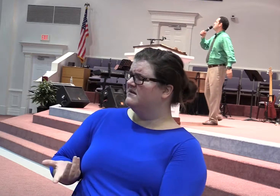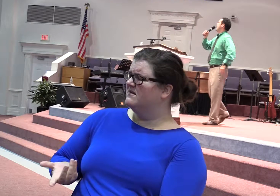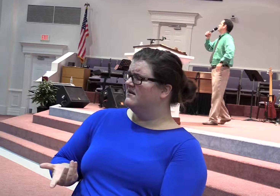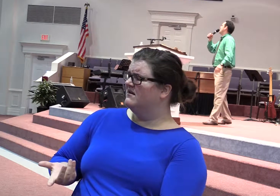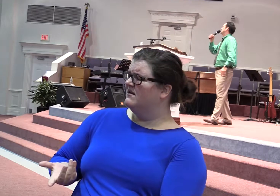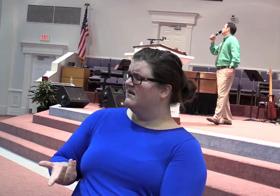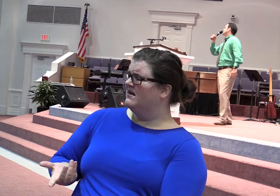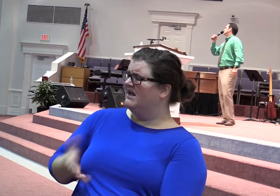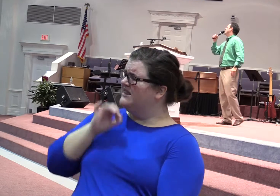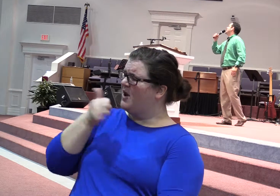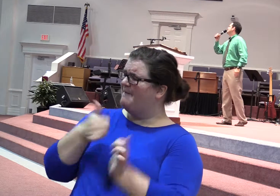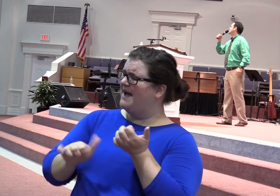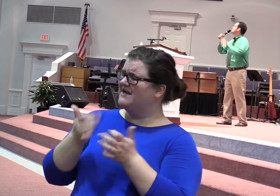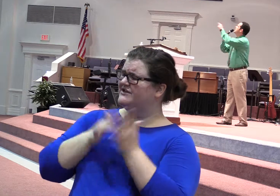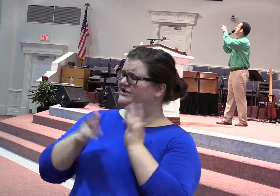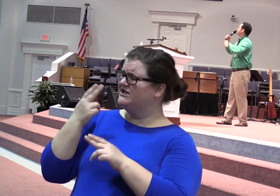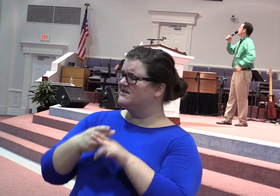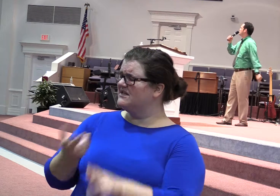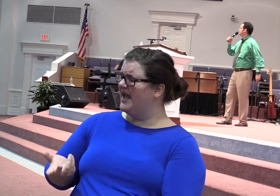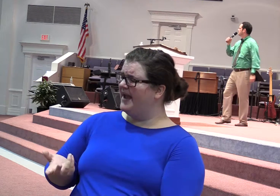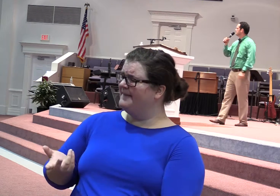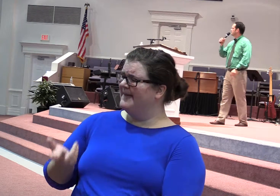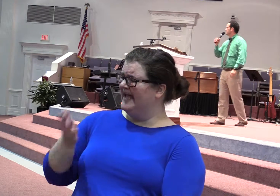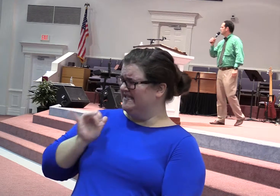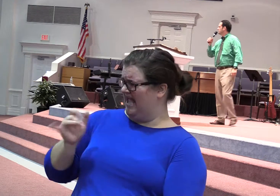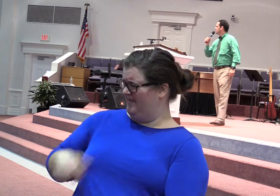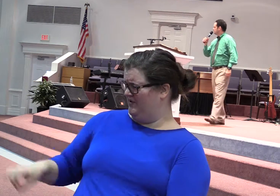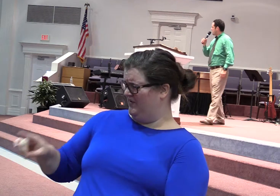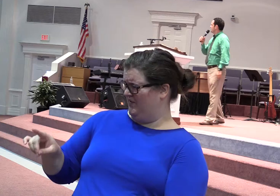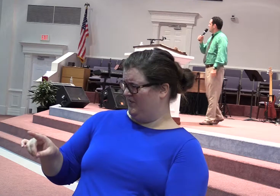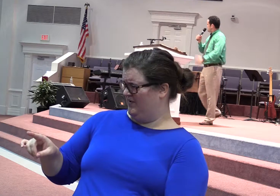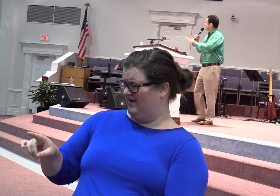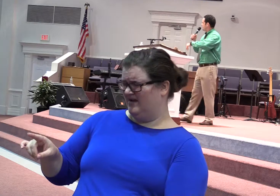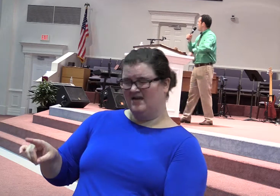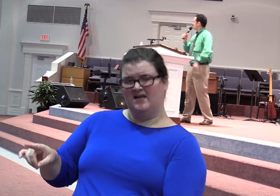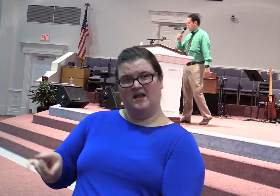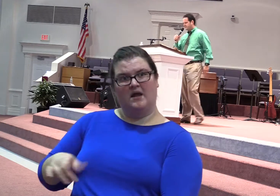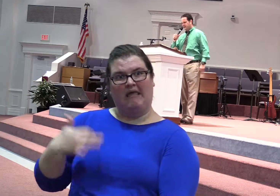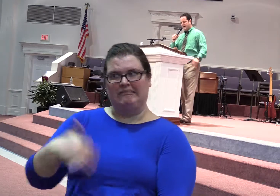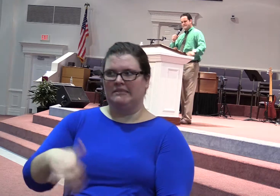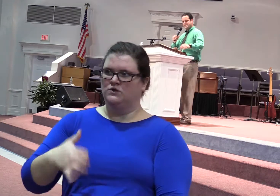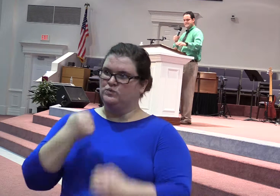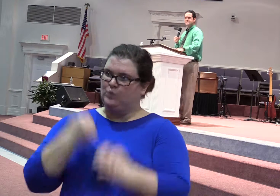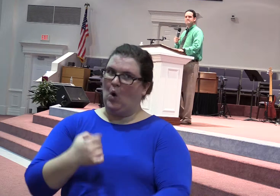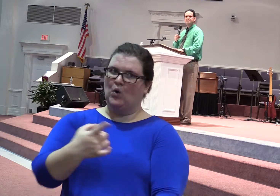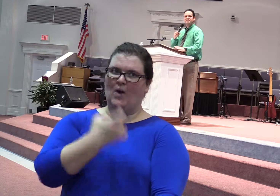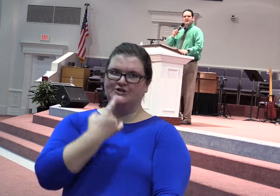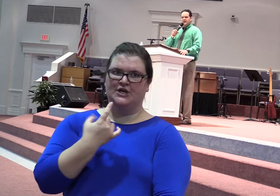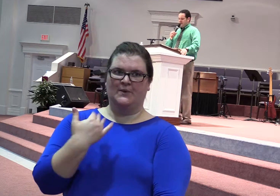they don't baptize in Jesus' name like you guys do? Come on now, that's a strong question, huh?